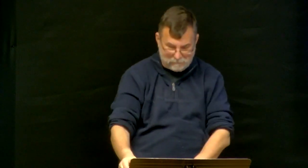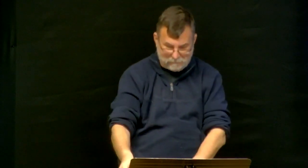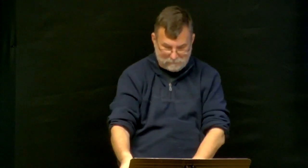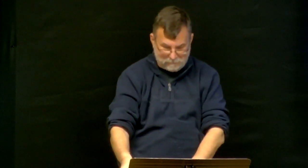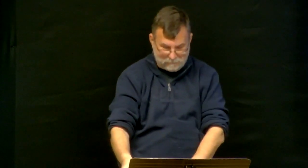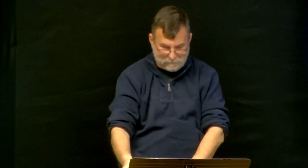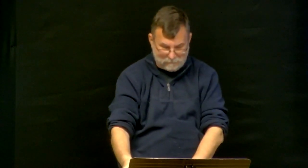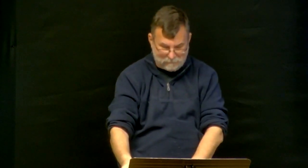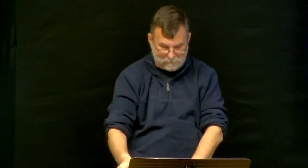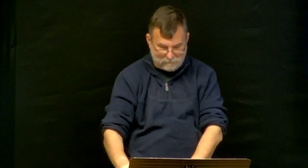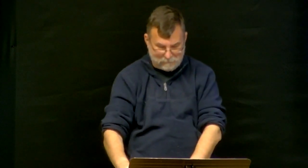seven.